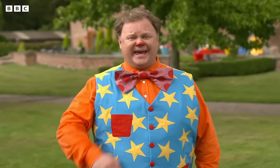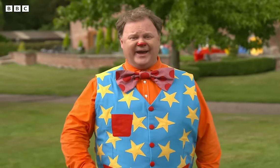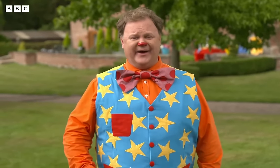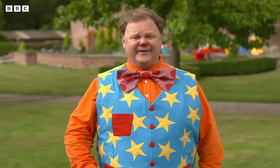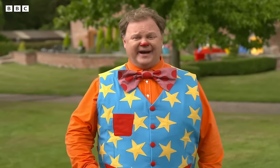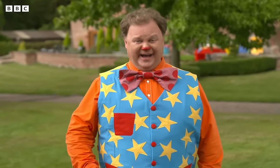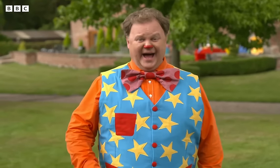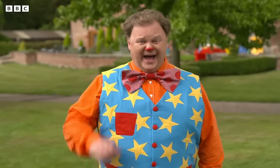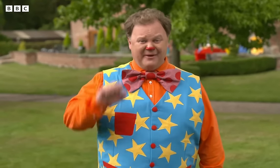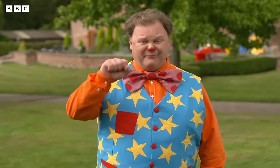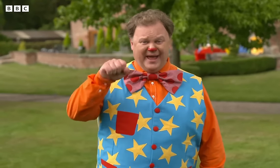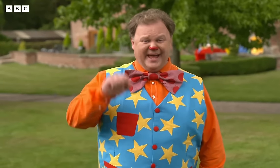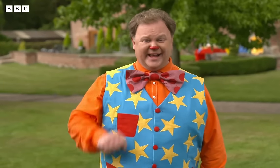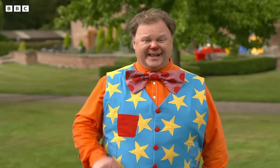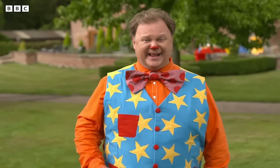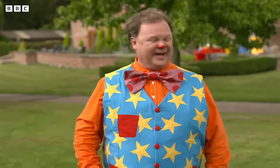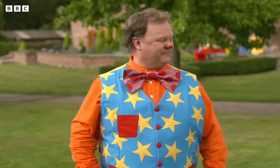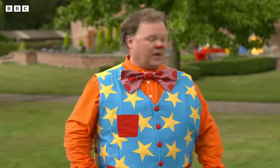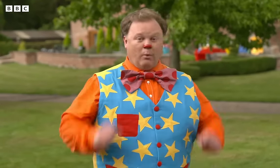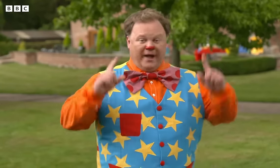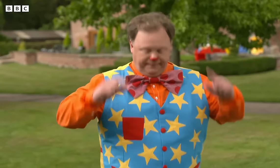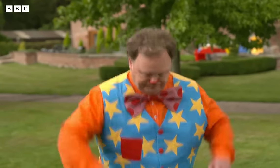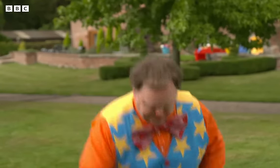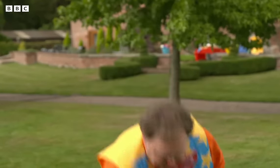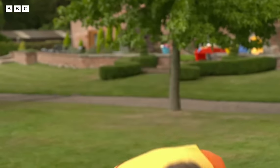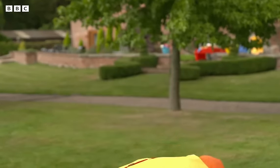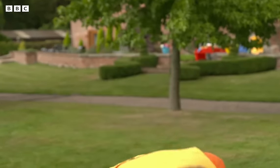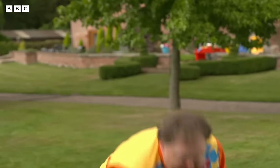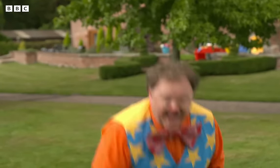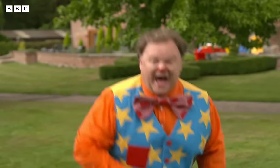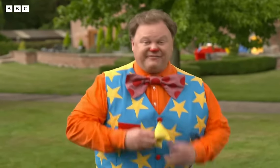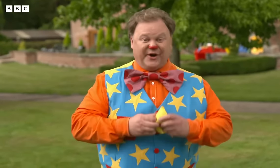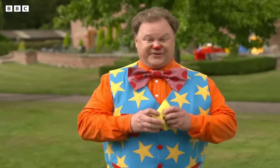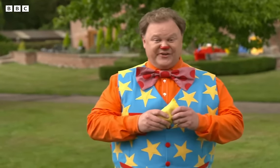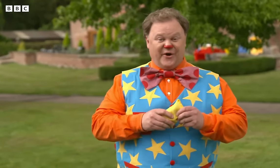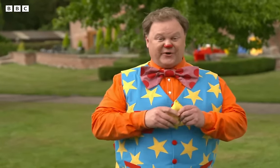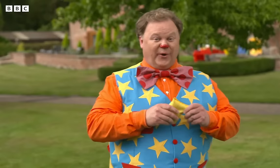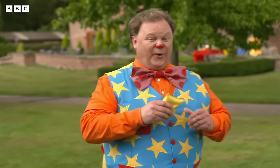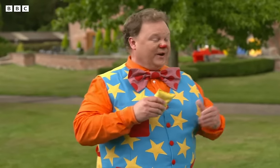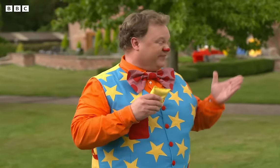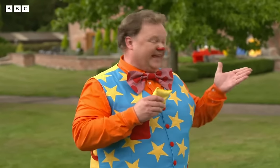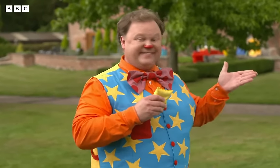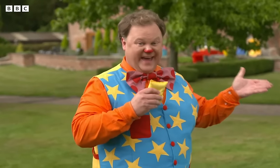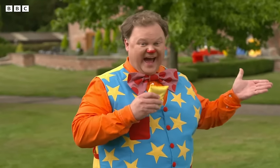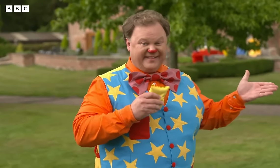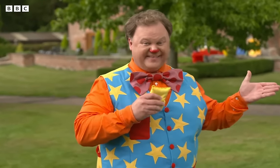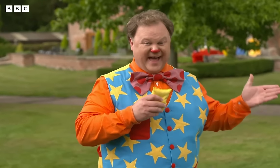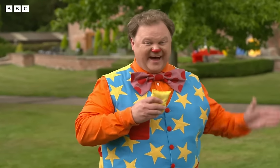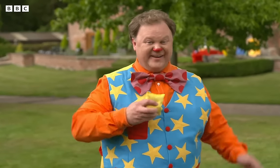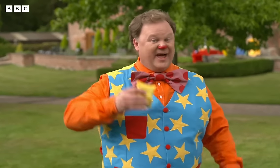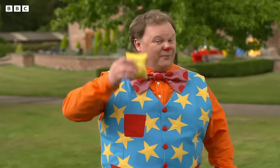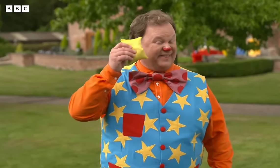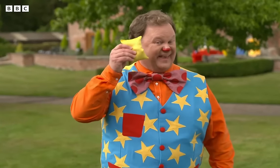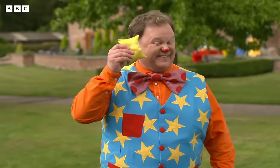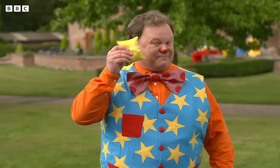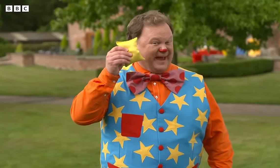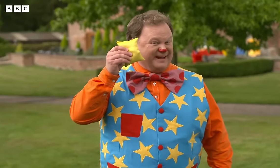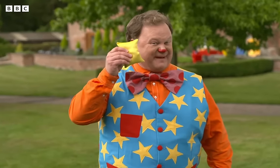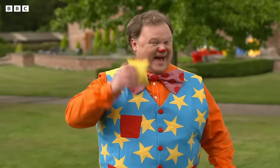you. I will. Well, I've got to knock all of these cans down with this